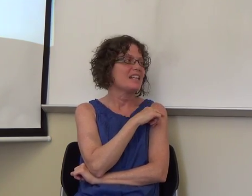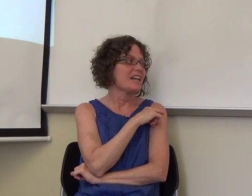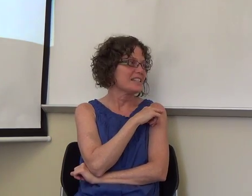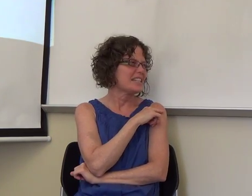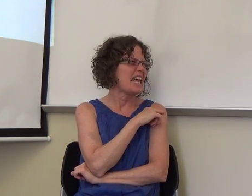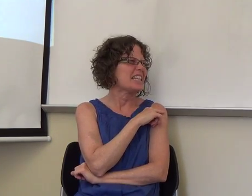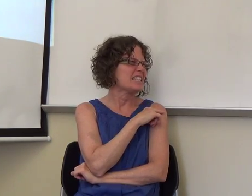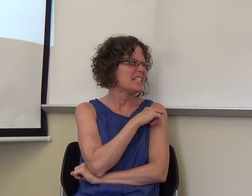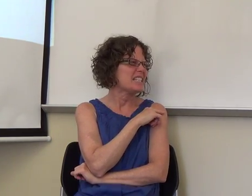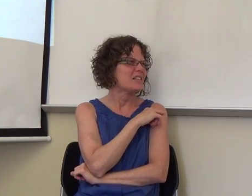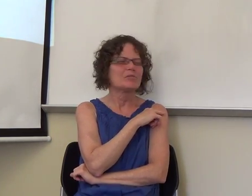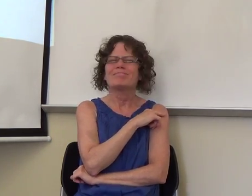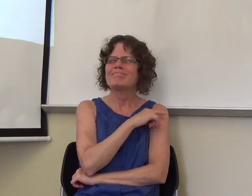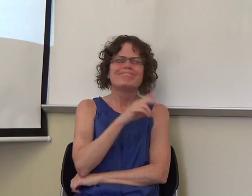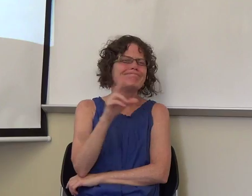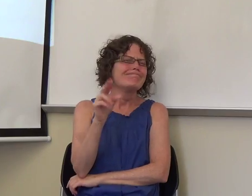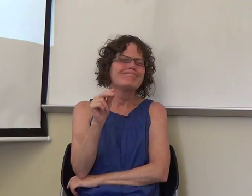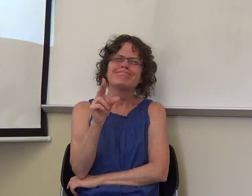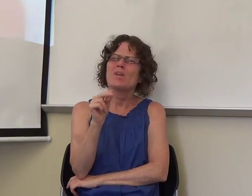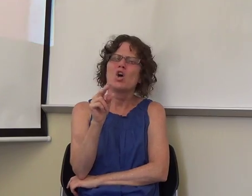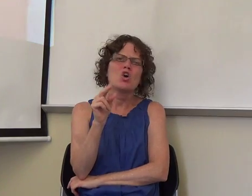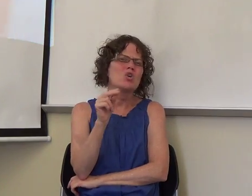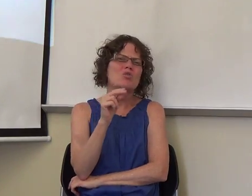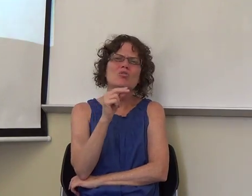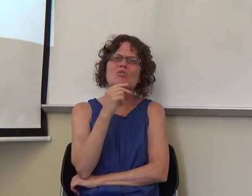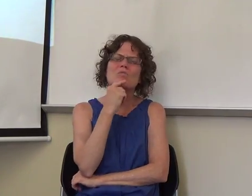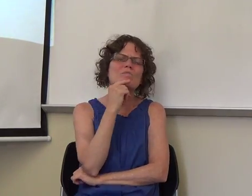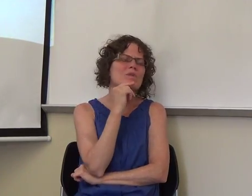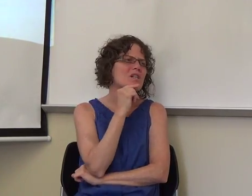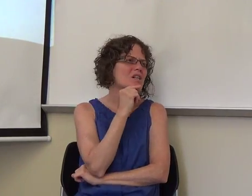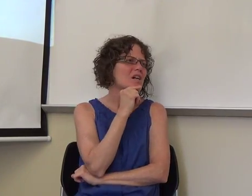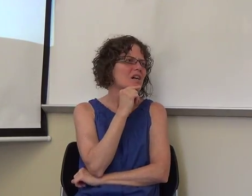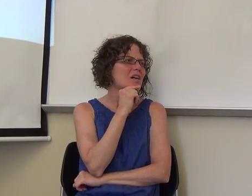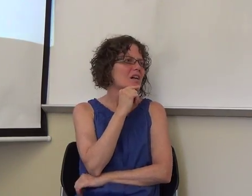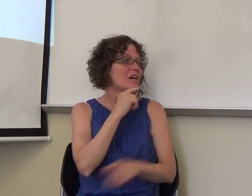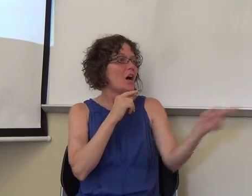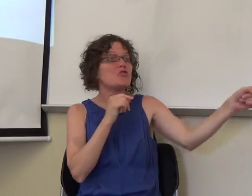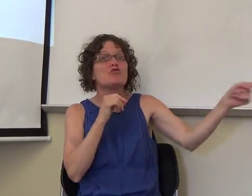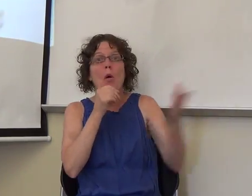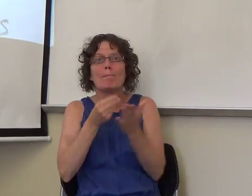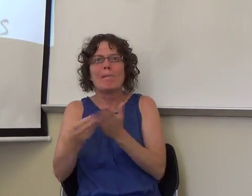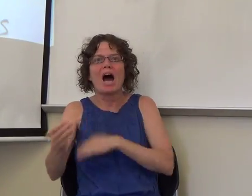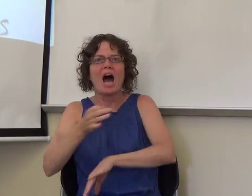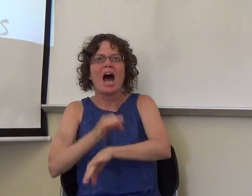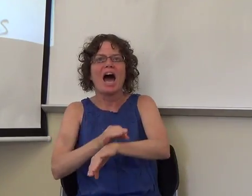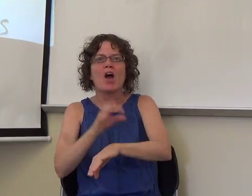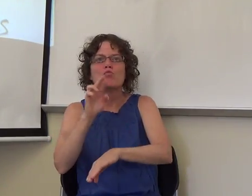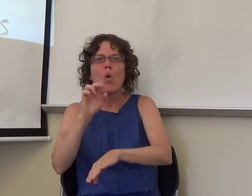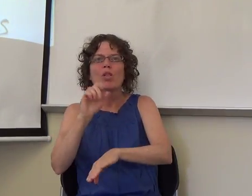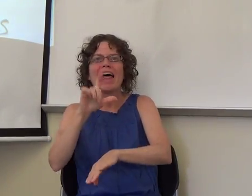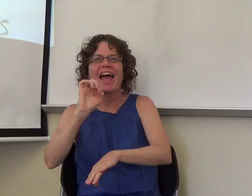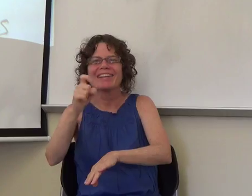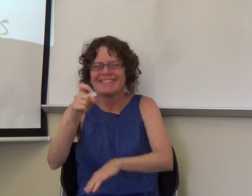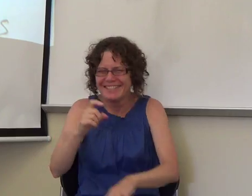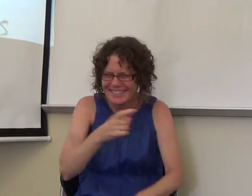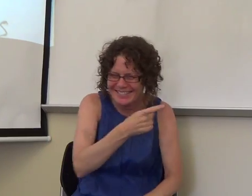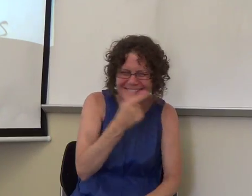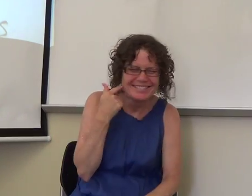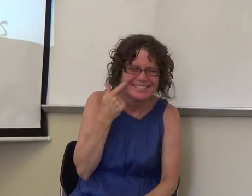A sense. Okay, Don't buy a Rolex. okay, this is an example clue. Don't buy a